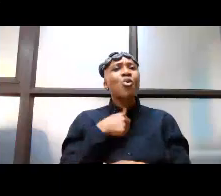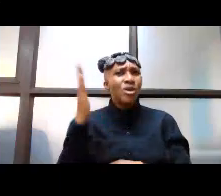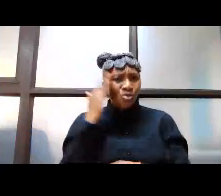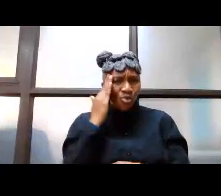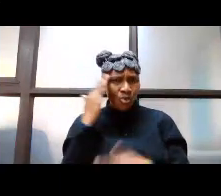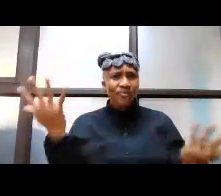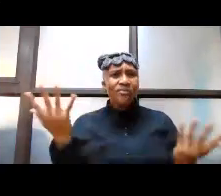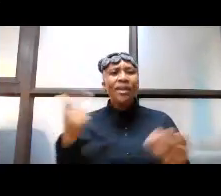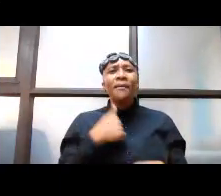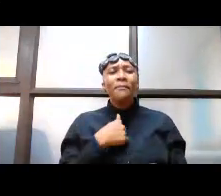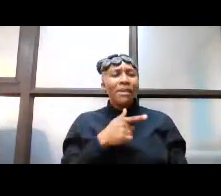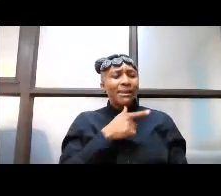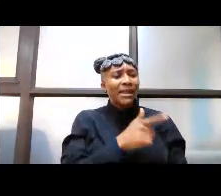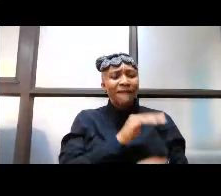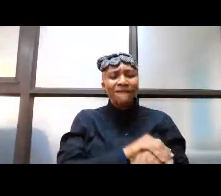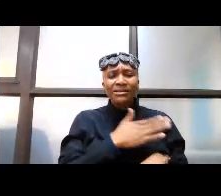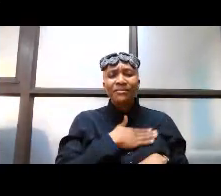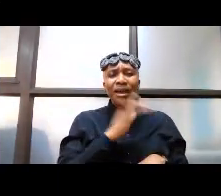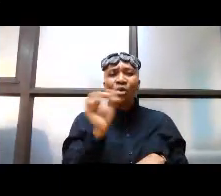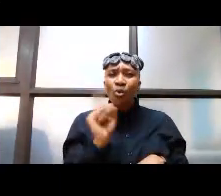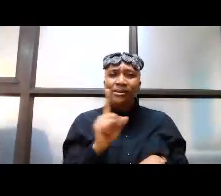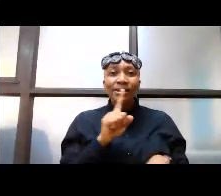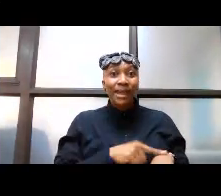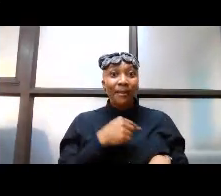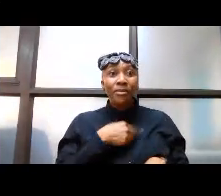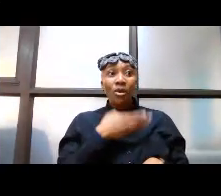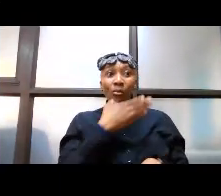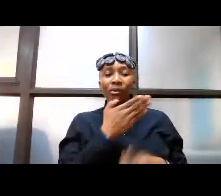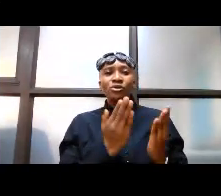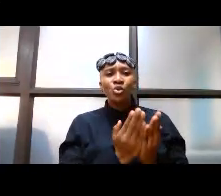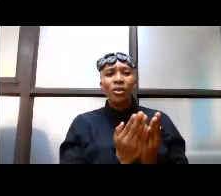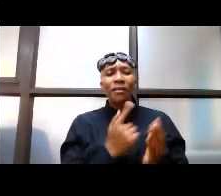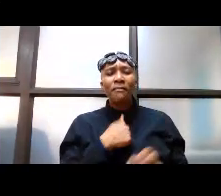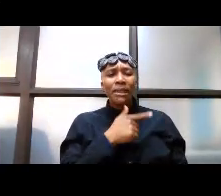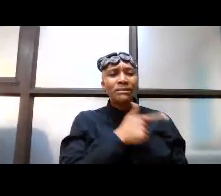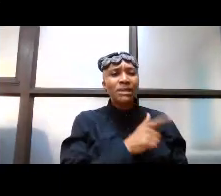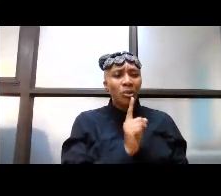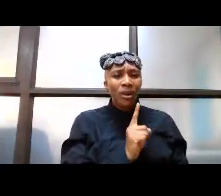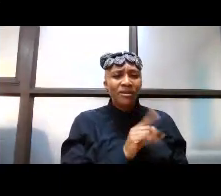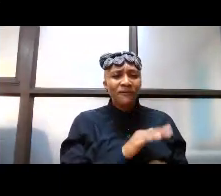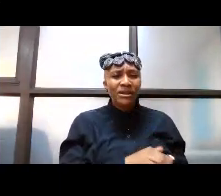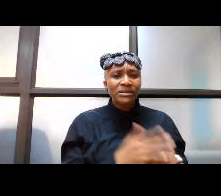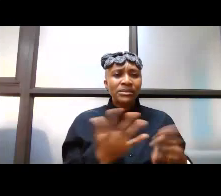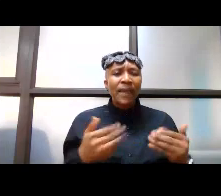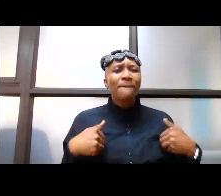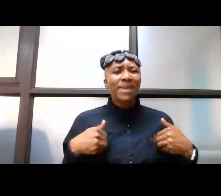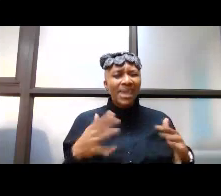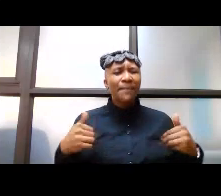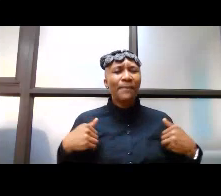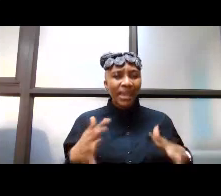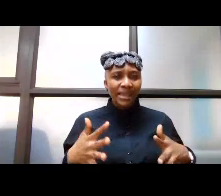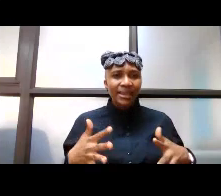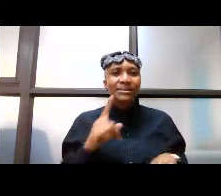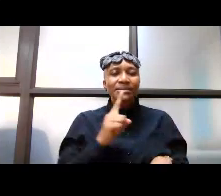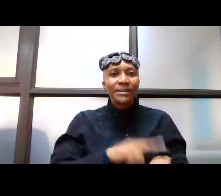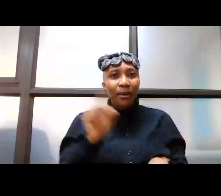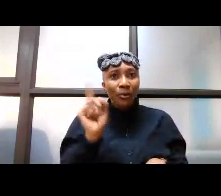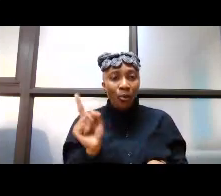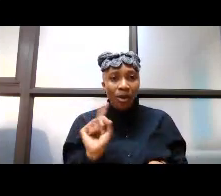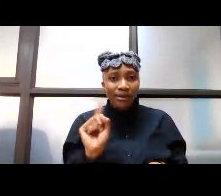I used to say to my friends that when I was at school, these were way in the beginning when